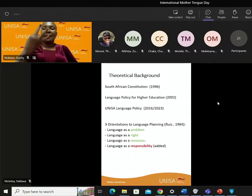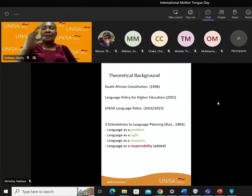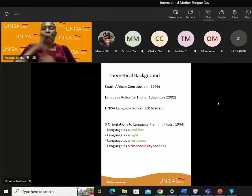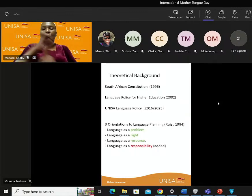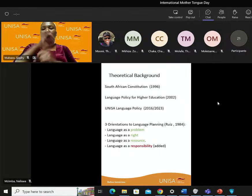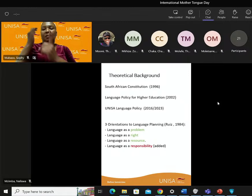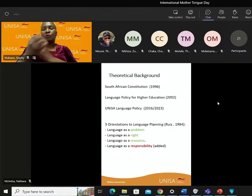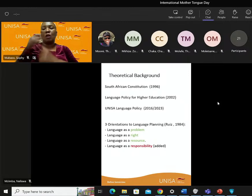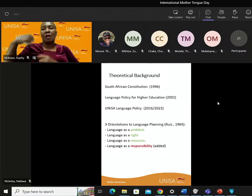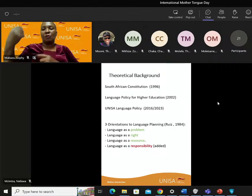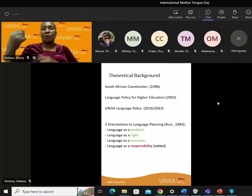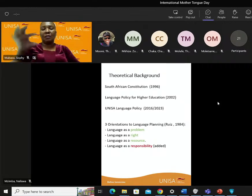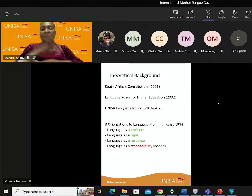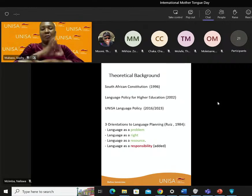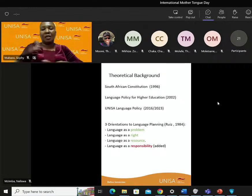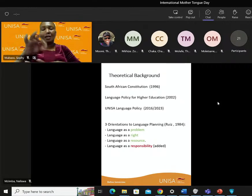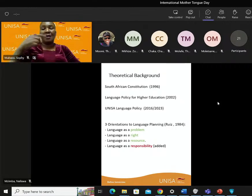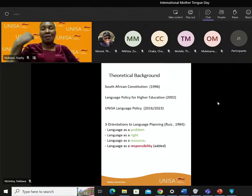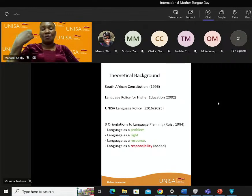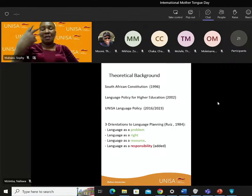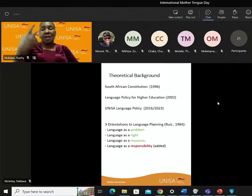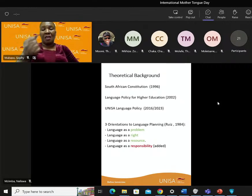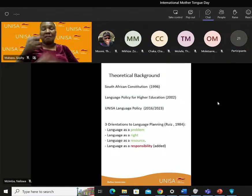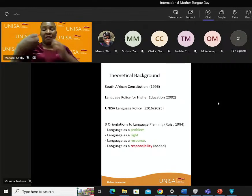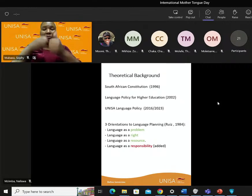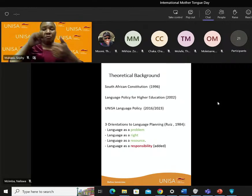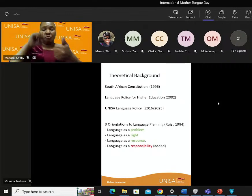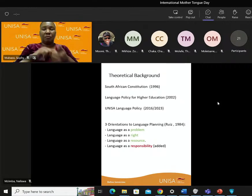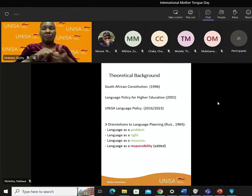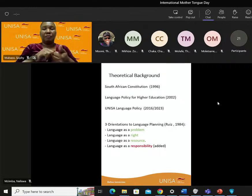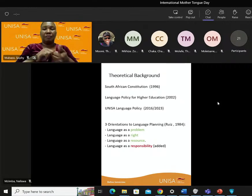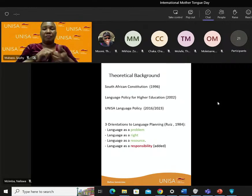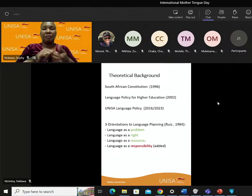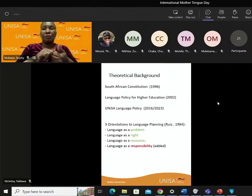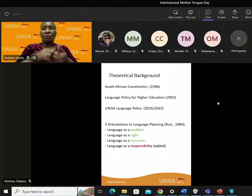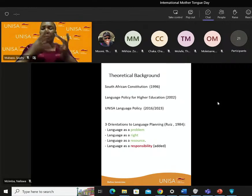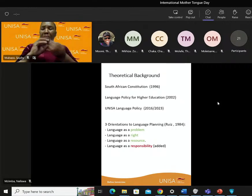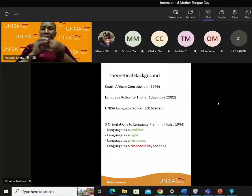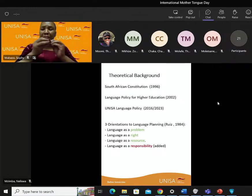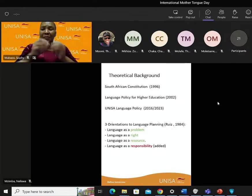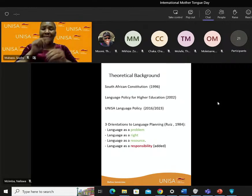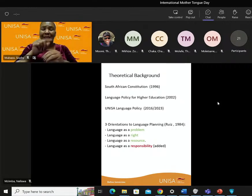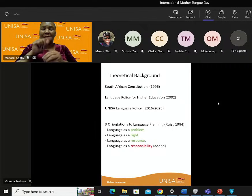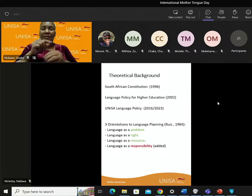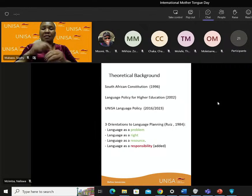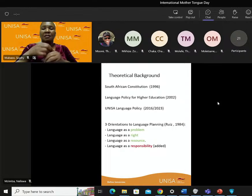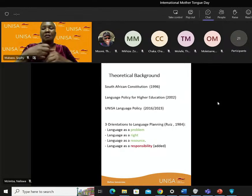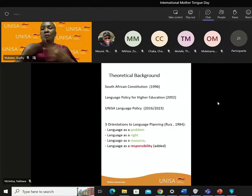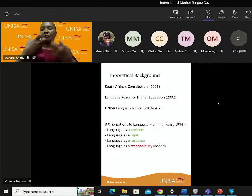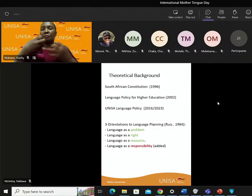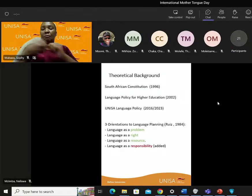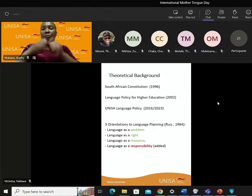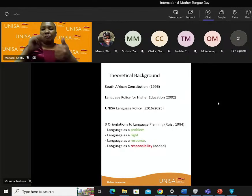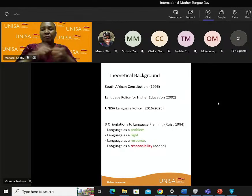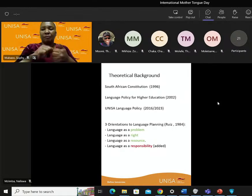see language as a problem, or you can construct it as a problem. You can construct it as a